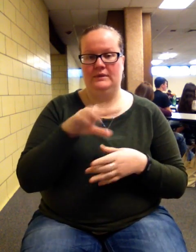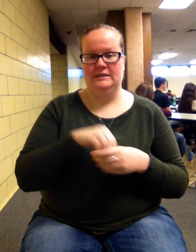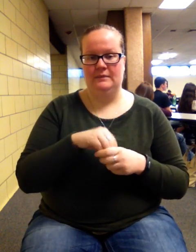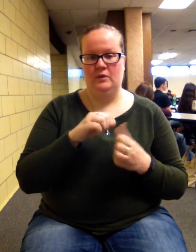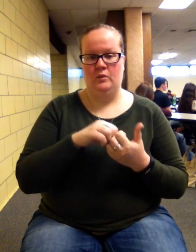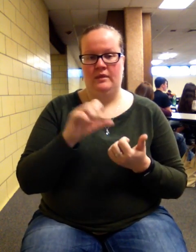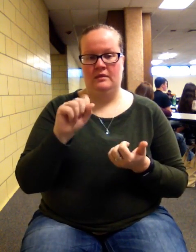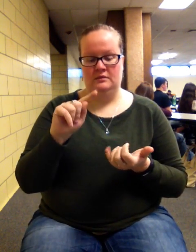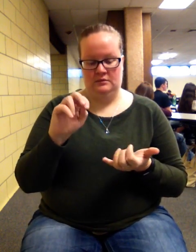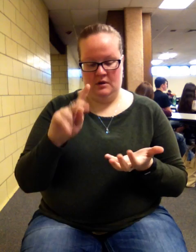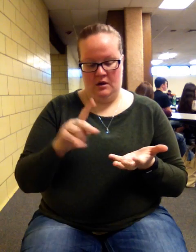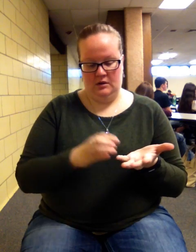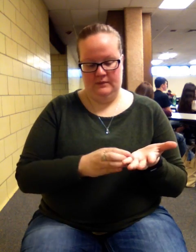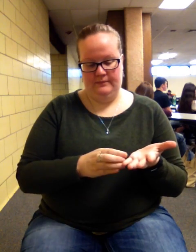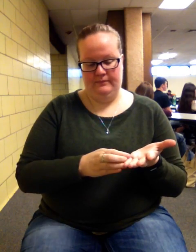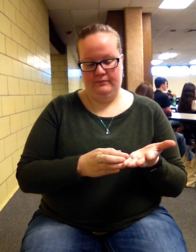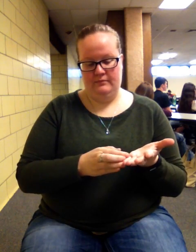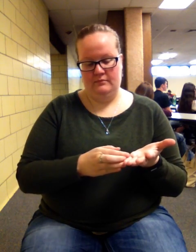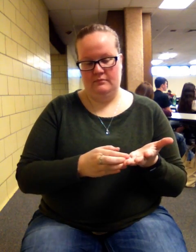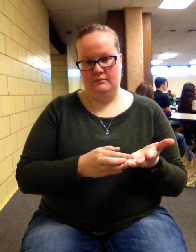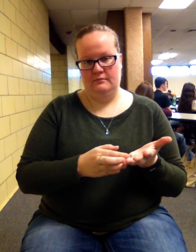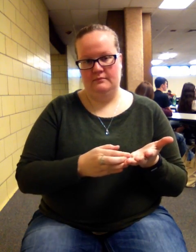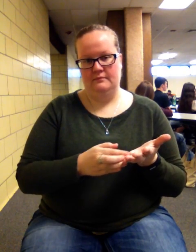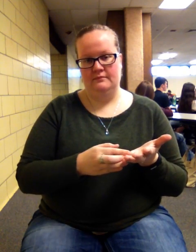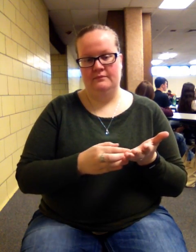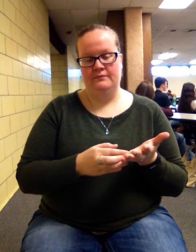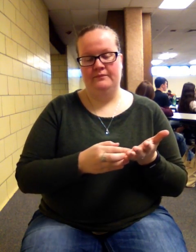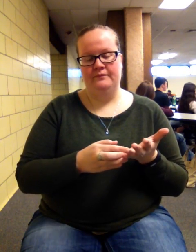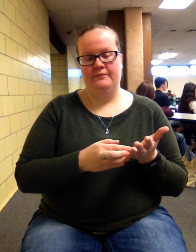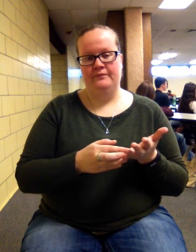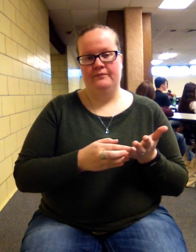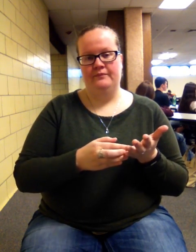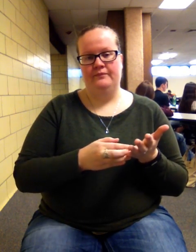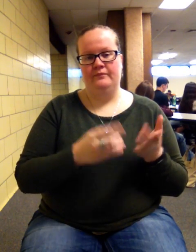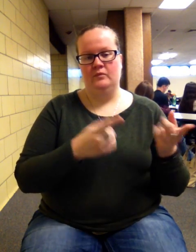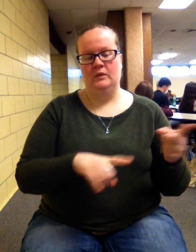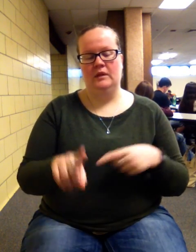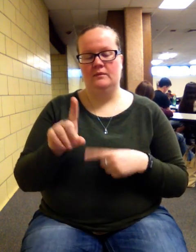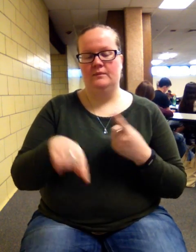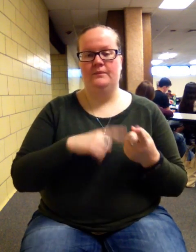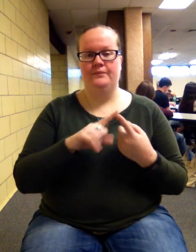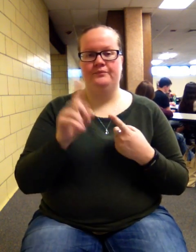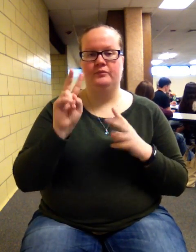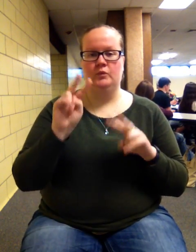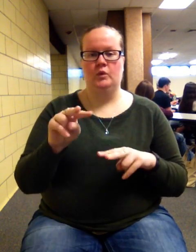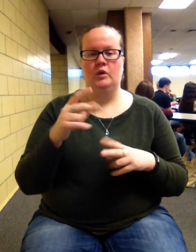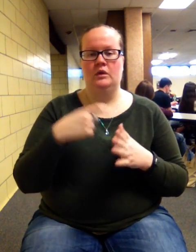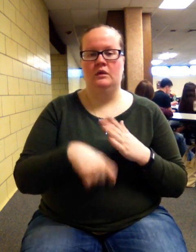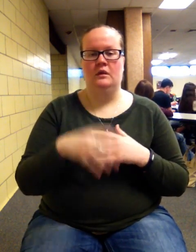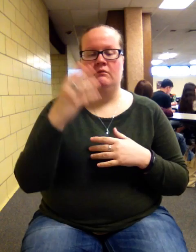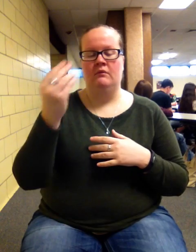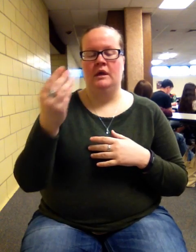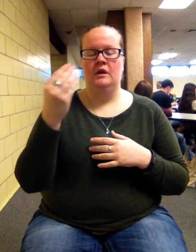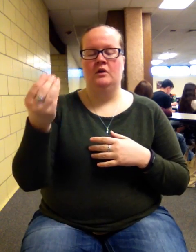what's gonna happen then is, when we look at the cost of external equity, this is from the